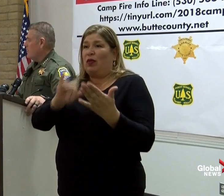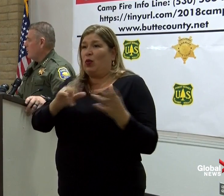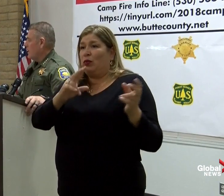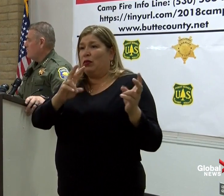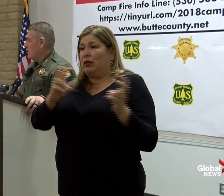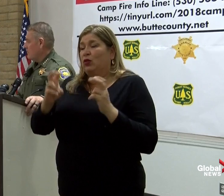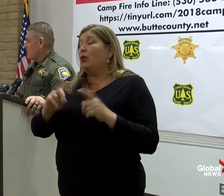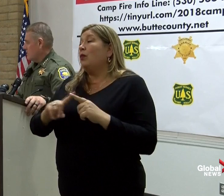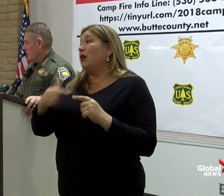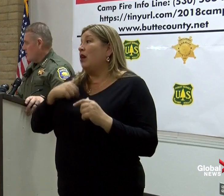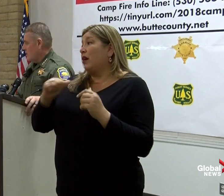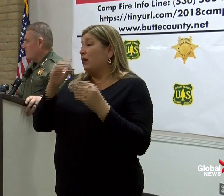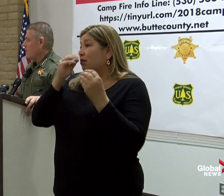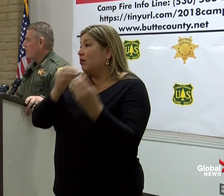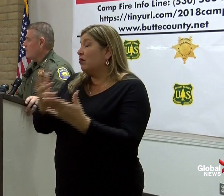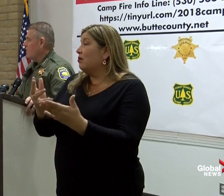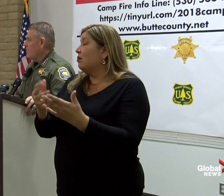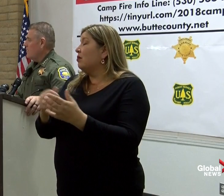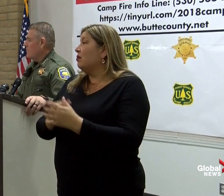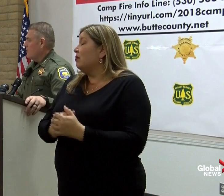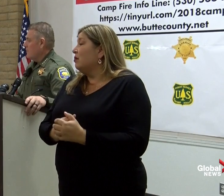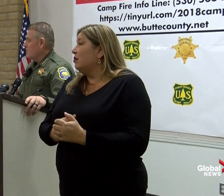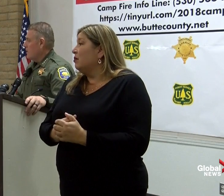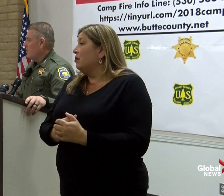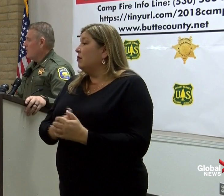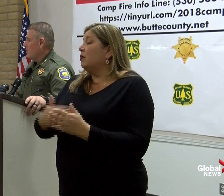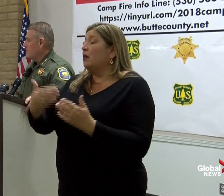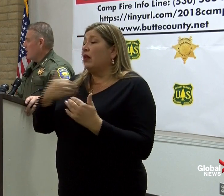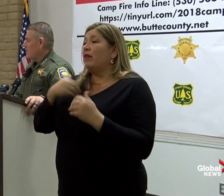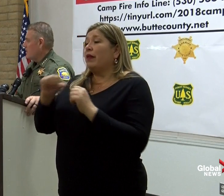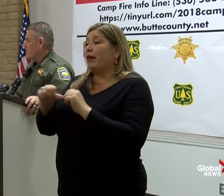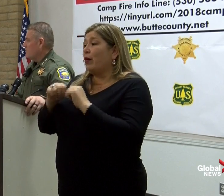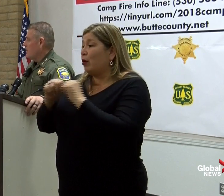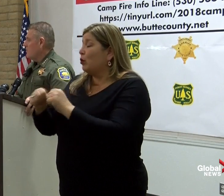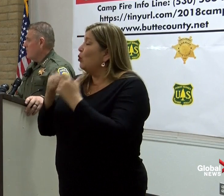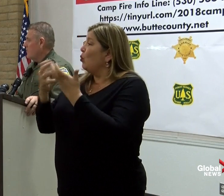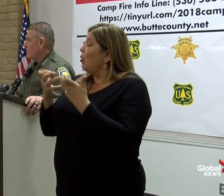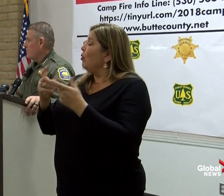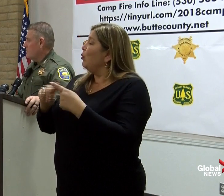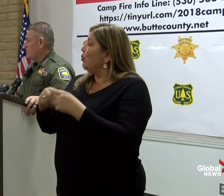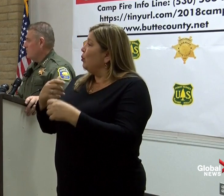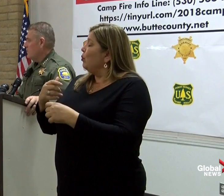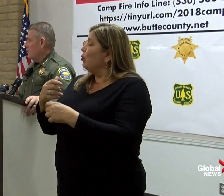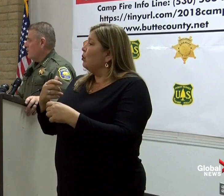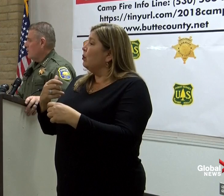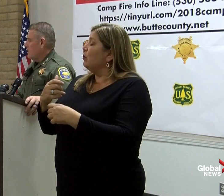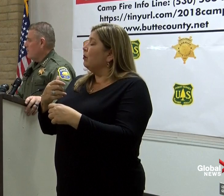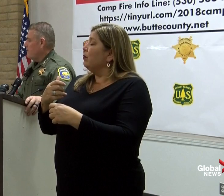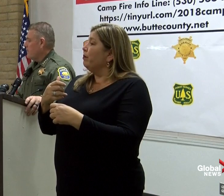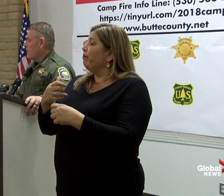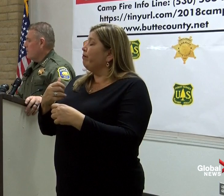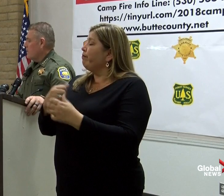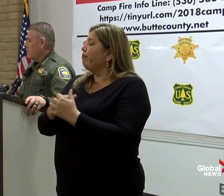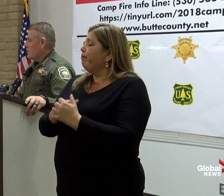But I can generally say that there is an ongoing desire to get as many people into